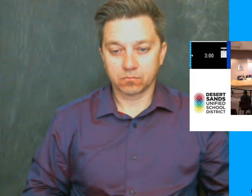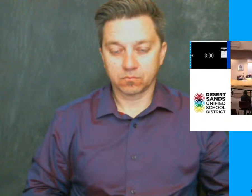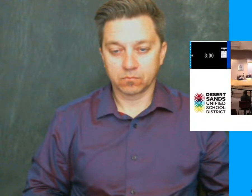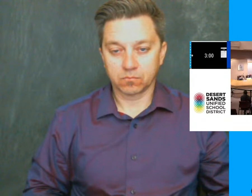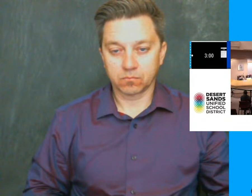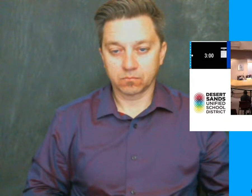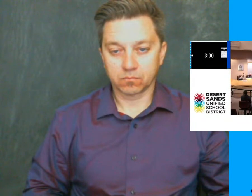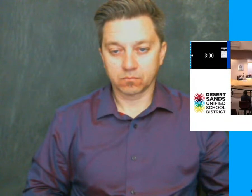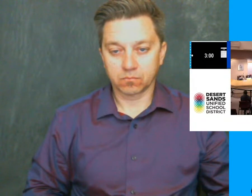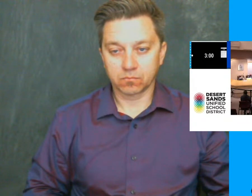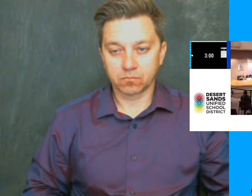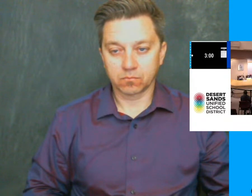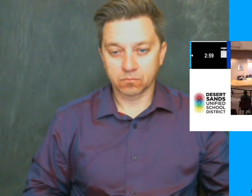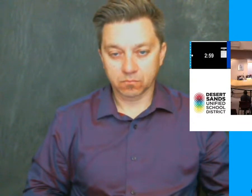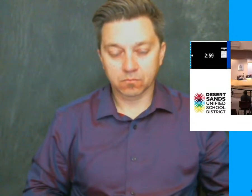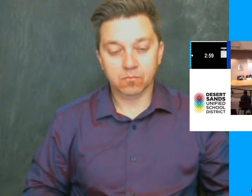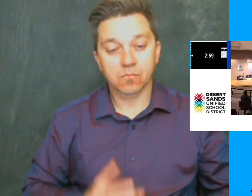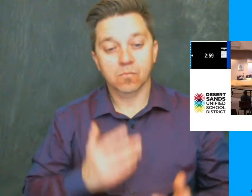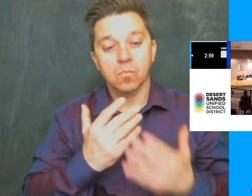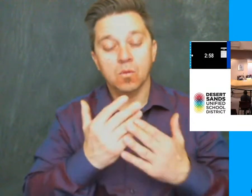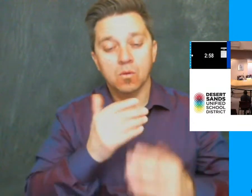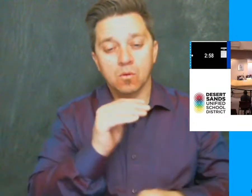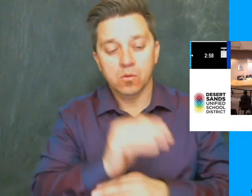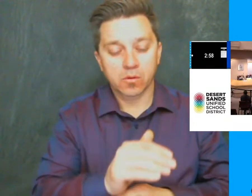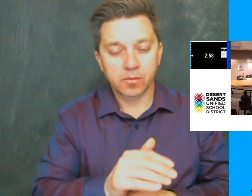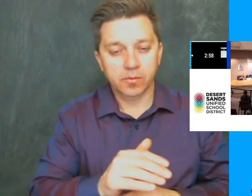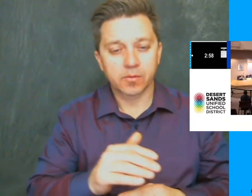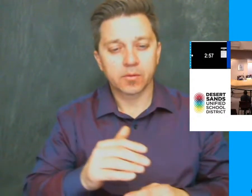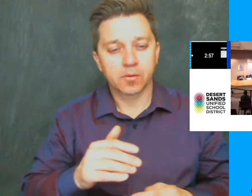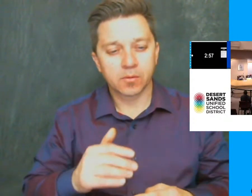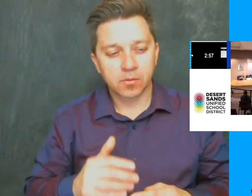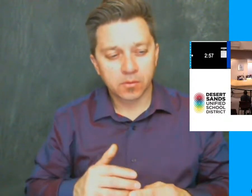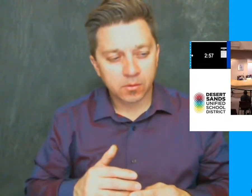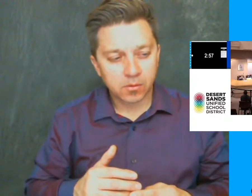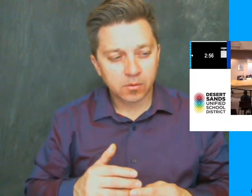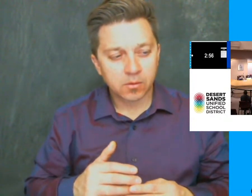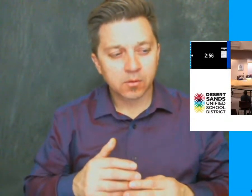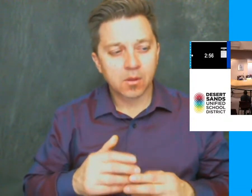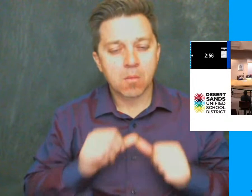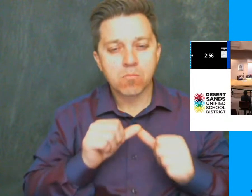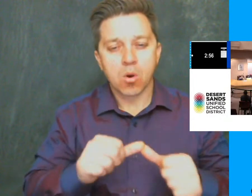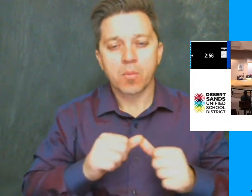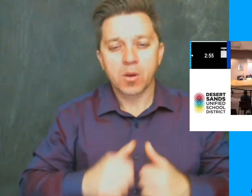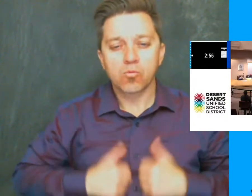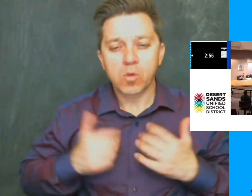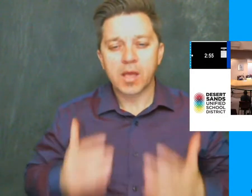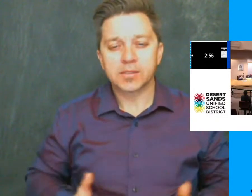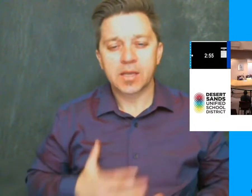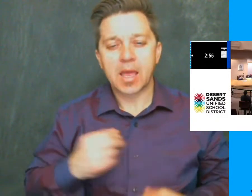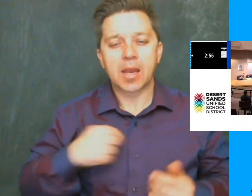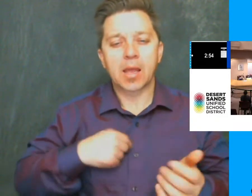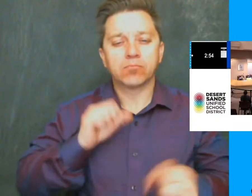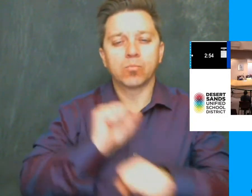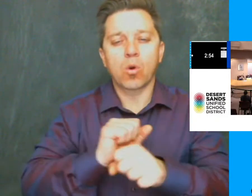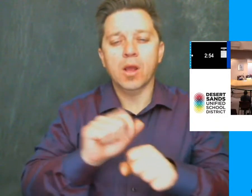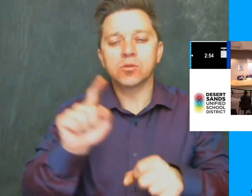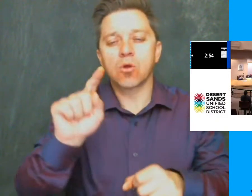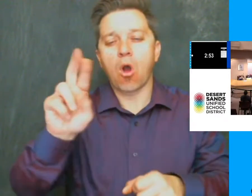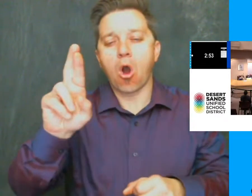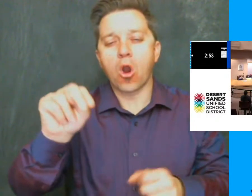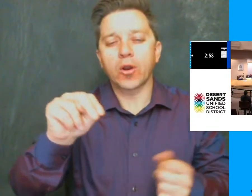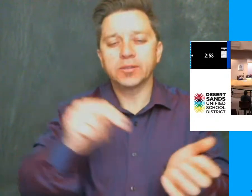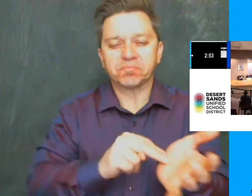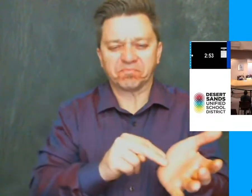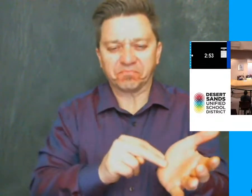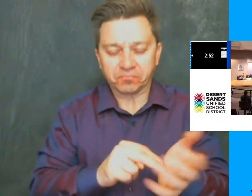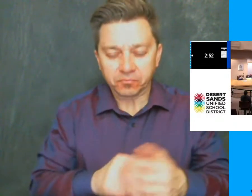Good evening. My name is Ruth Hill. I'm a permanent resident of Palm Desert, and I'm an RN. I'd like to share with you